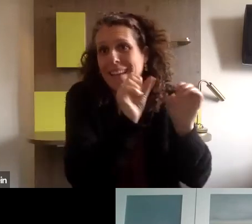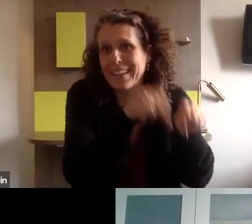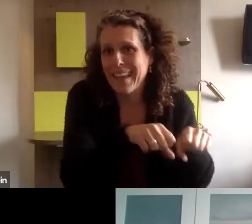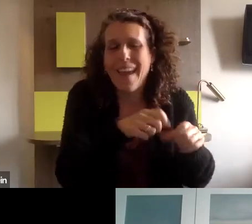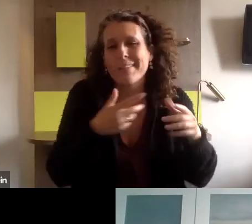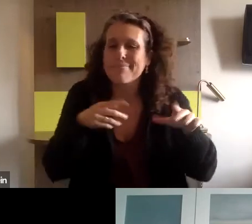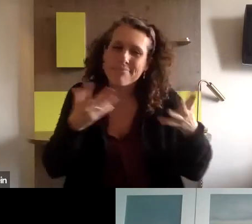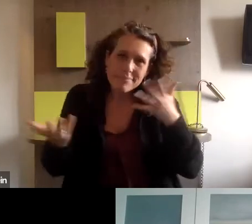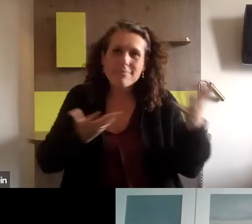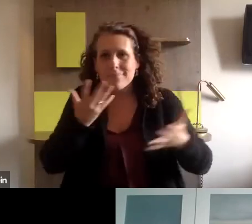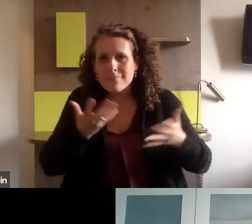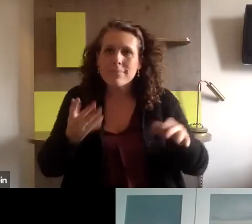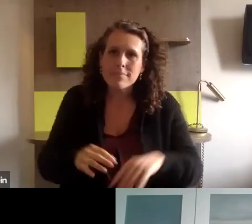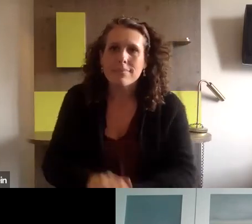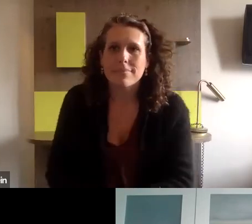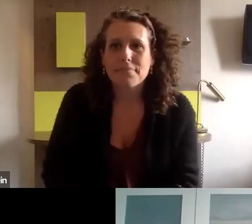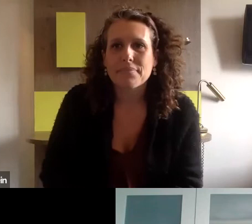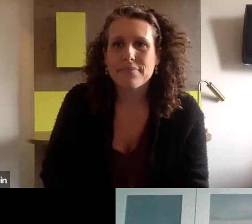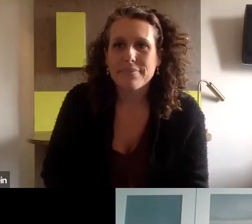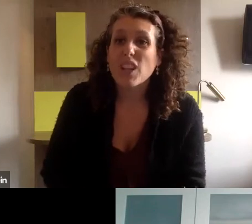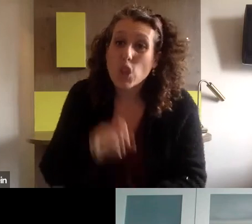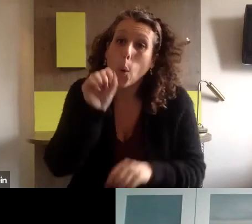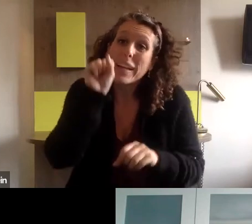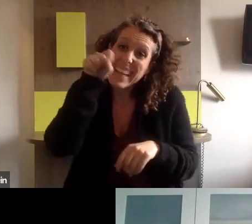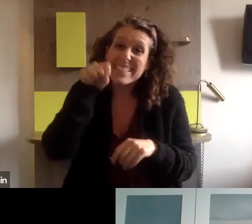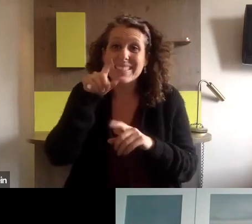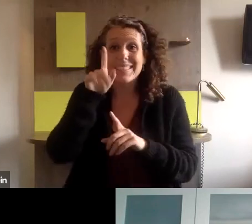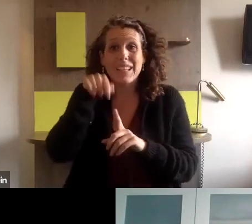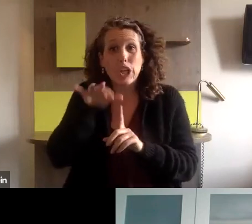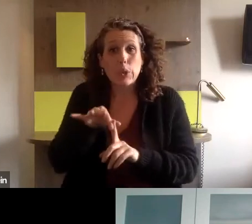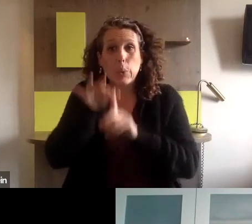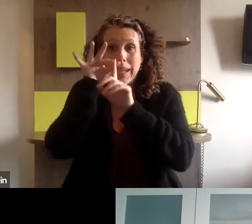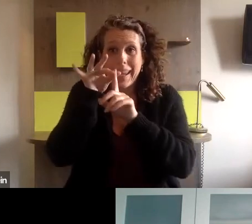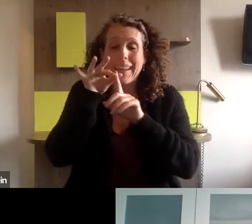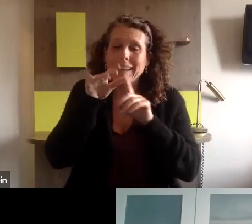So what you can do, so that makes it unique, but also difficult or challenging.